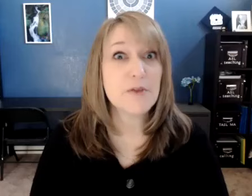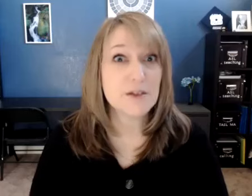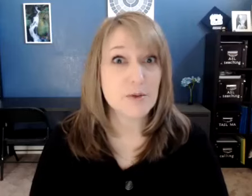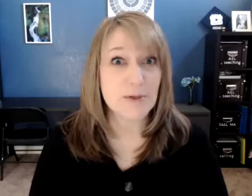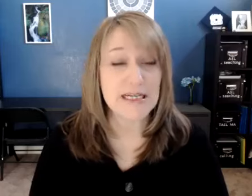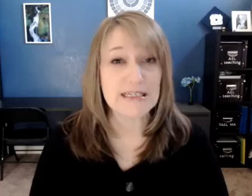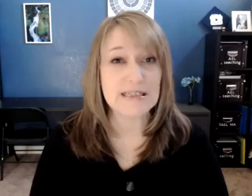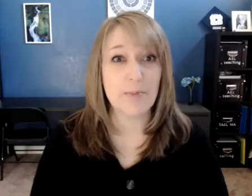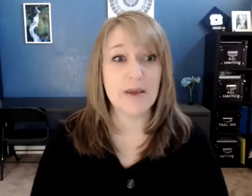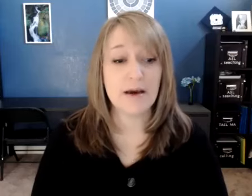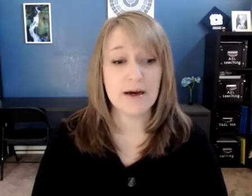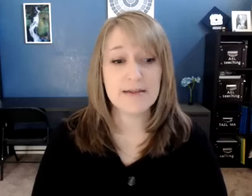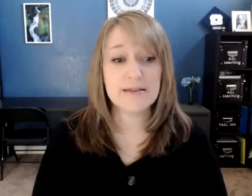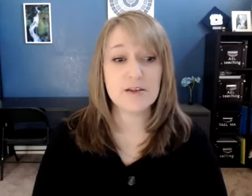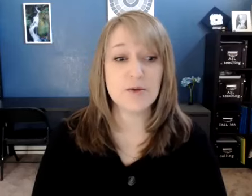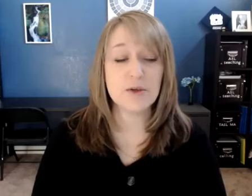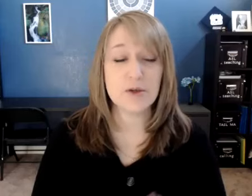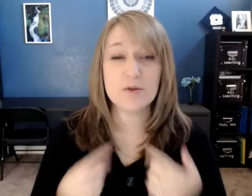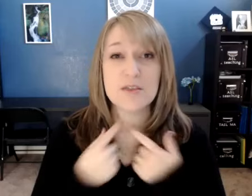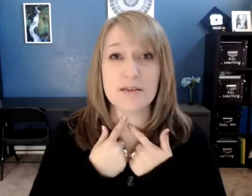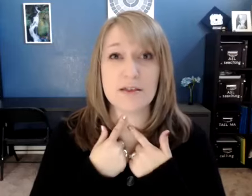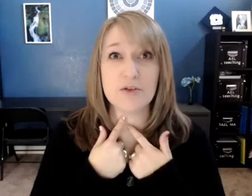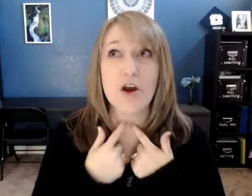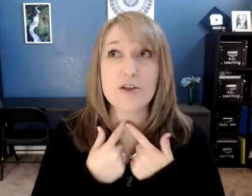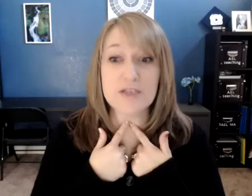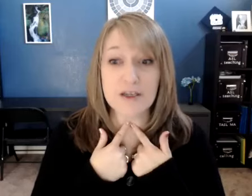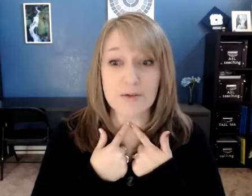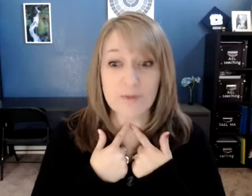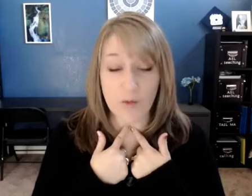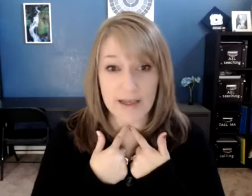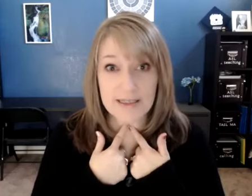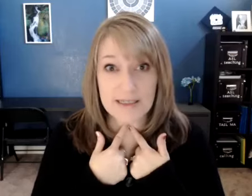to remember is that because you're not using your voice,